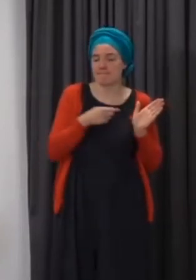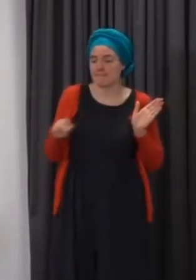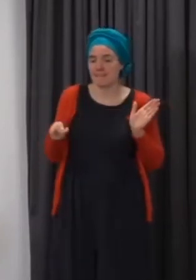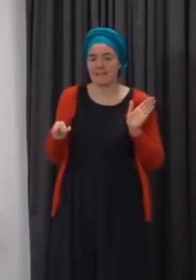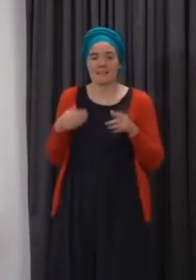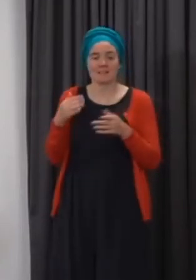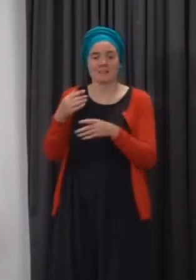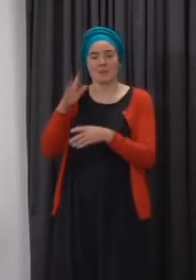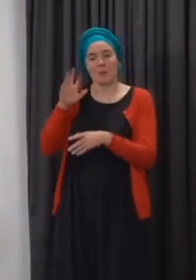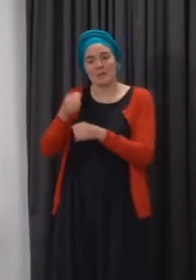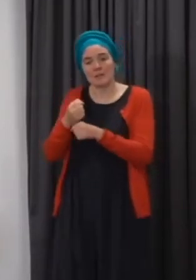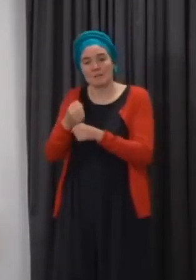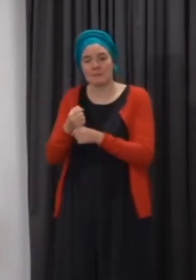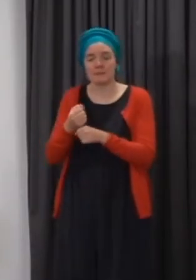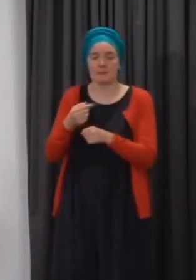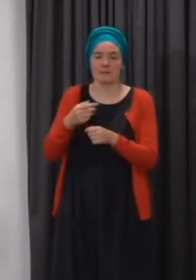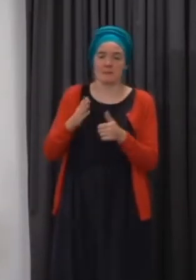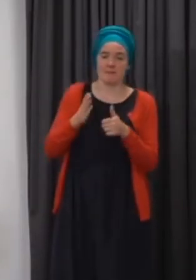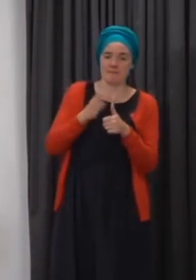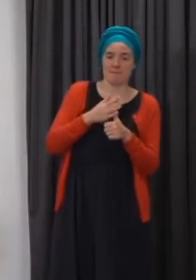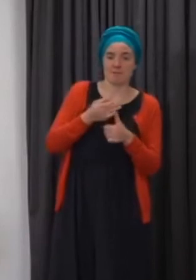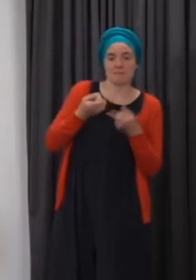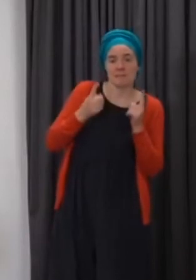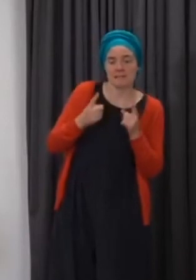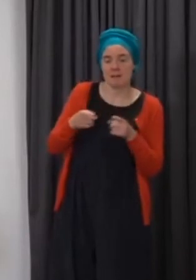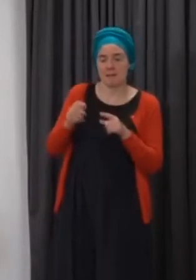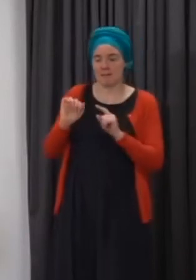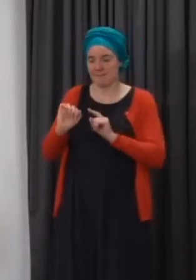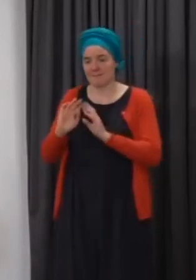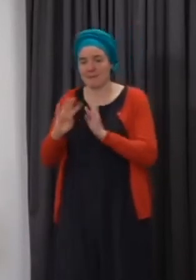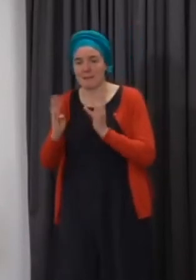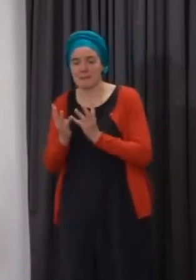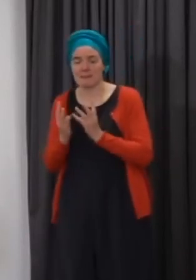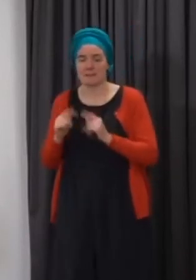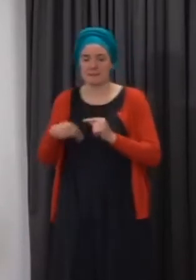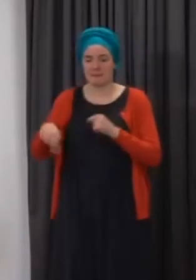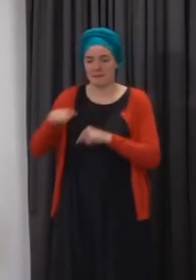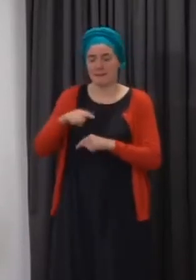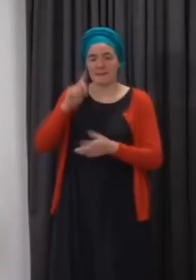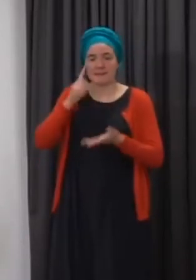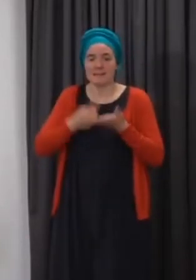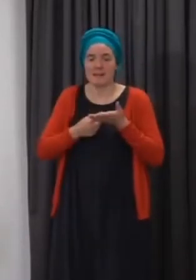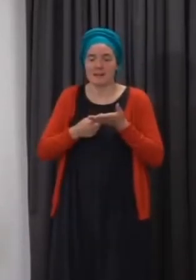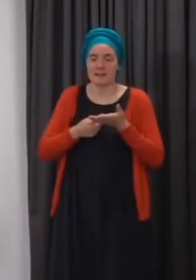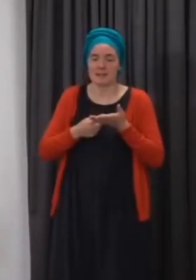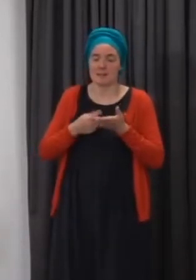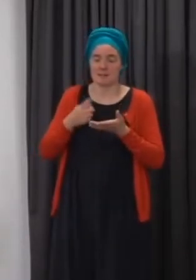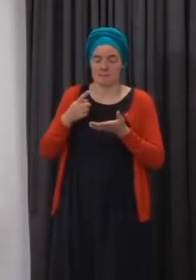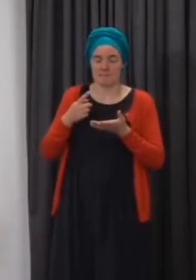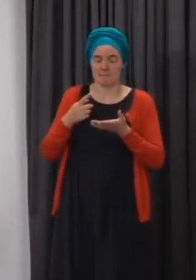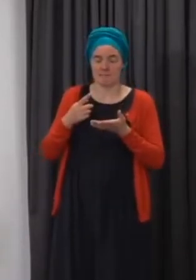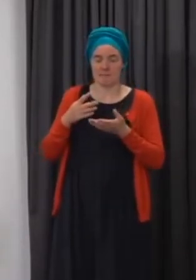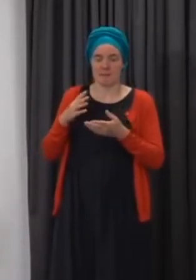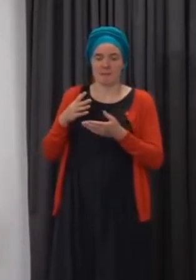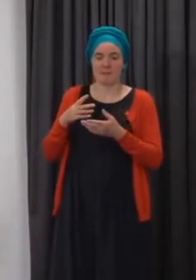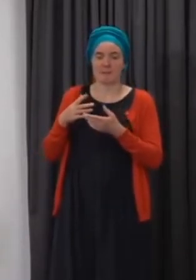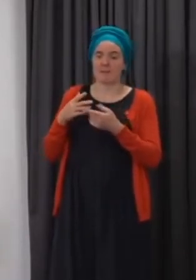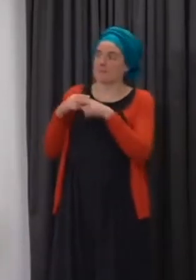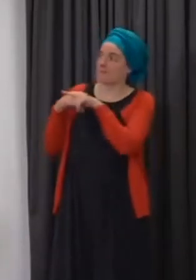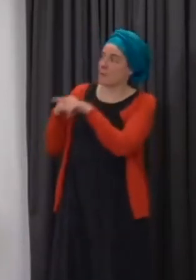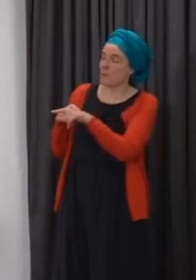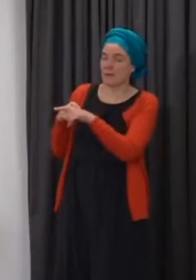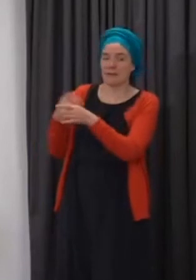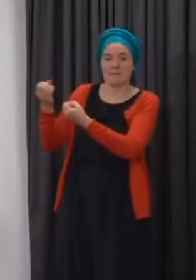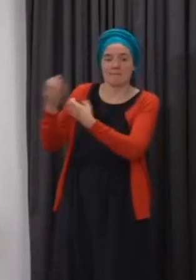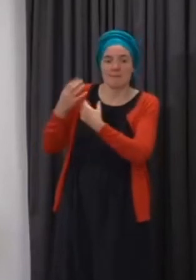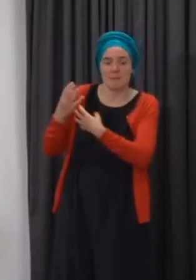and for the Cabinet in Wales, and they are making their own judgments based on feedback from our stakeholders, but also on the back of the evidence that we see in Wales